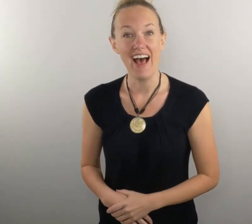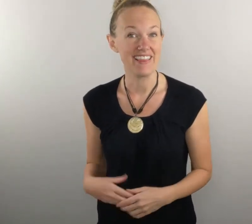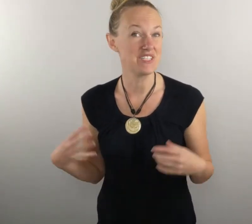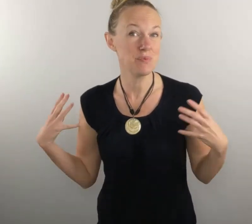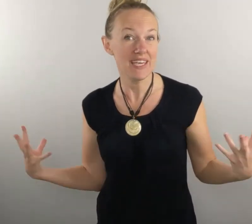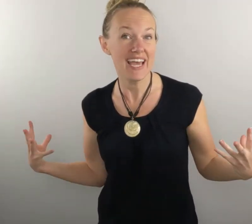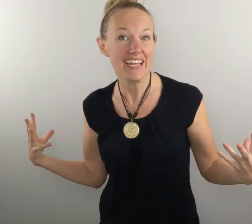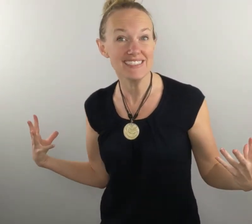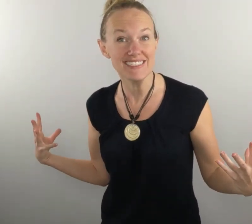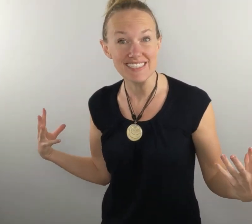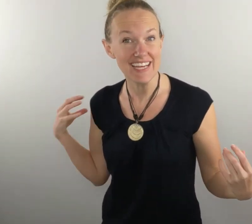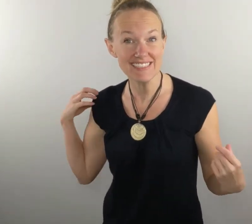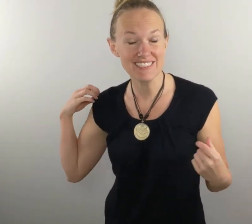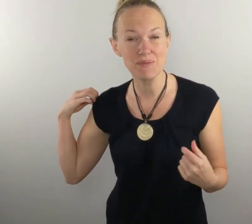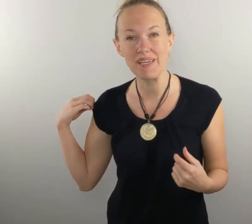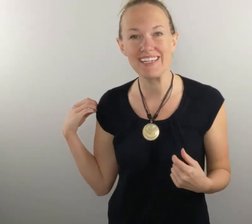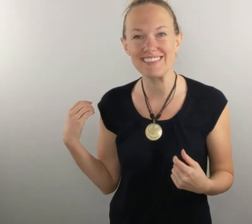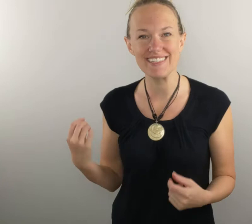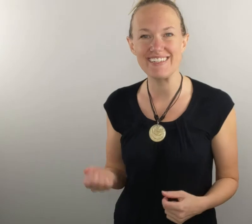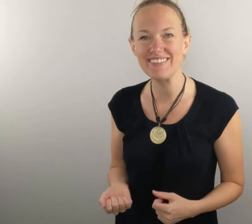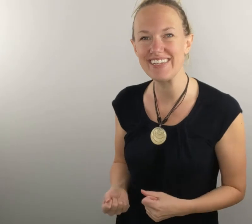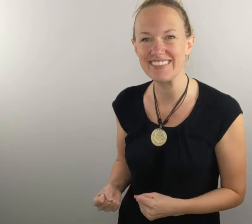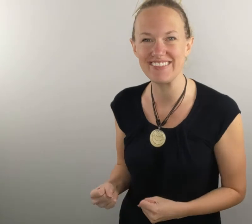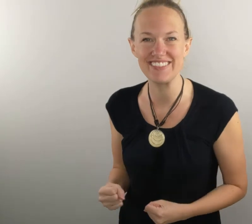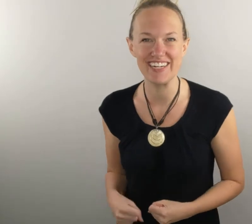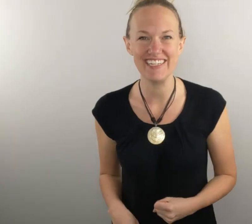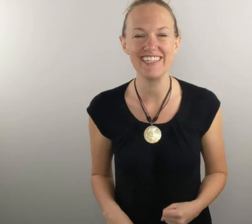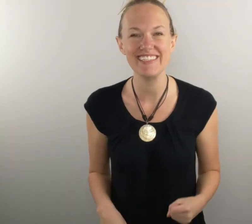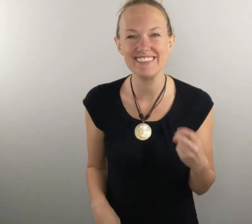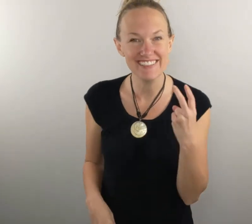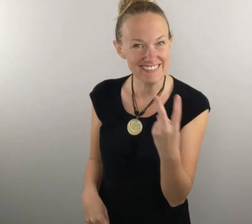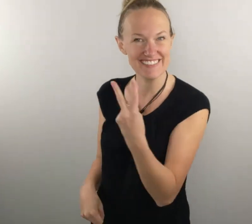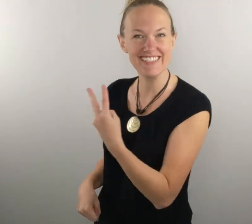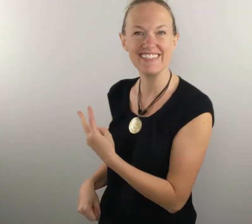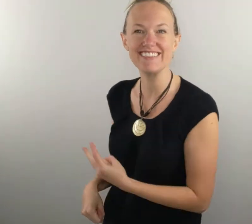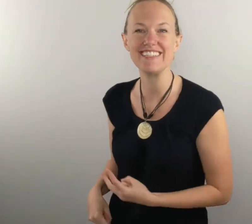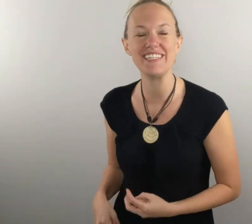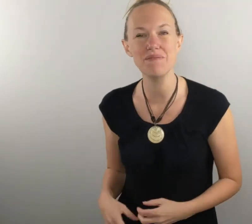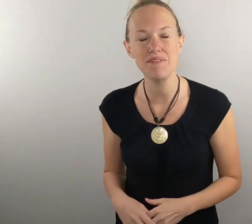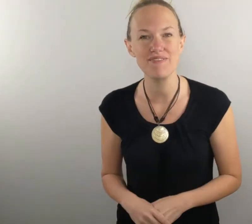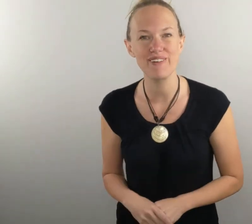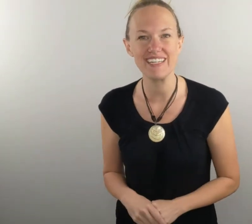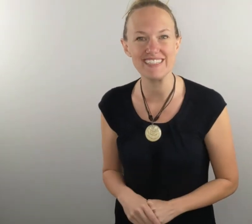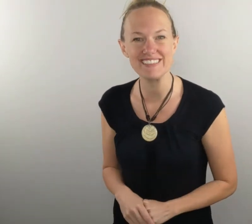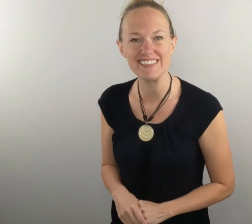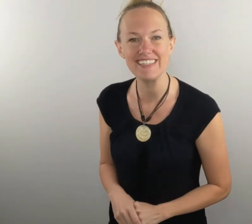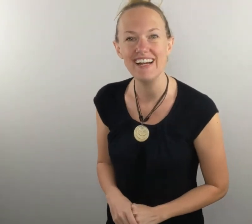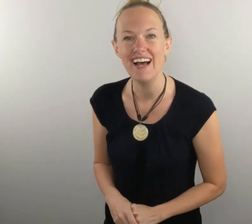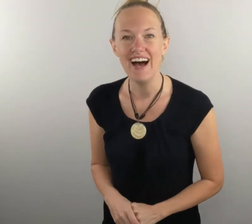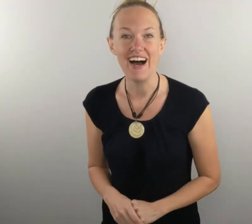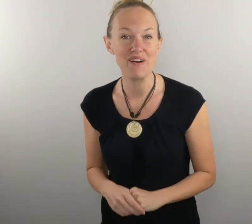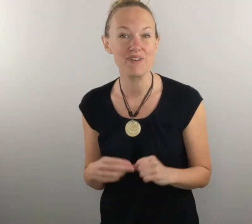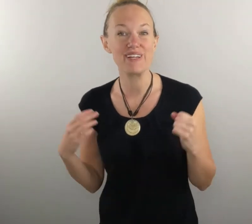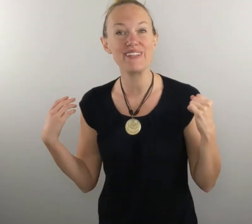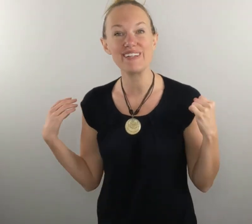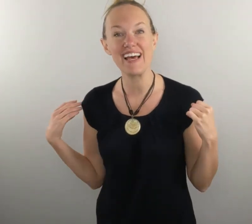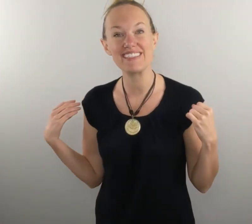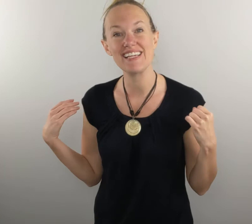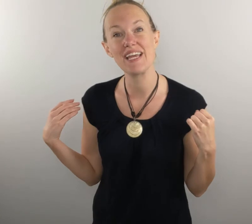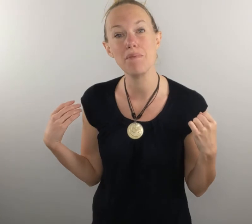This weekend, yes, it's a weekend song because I'm trying to get 2 songs in before Easter. We're going to learn how to sign